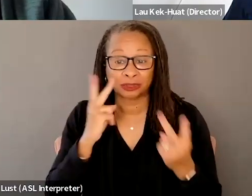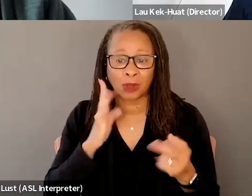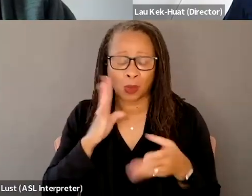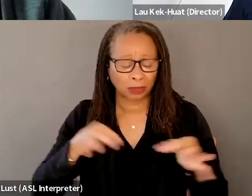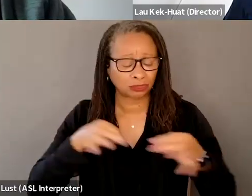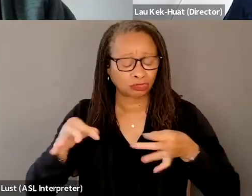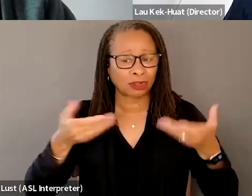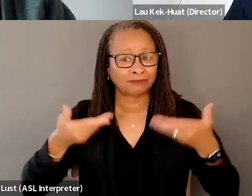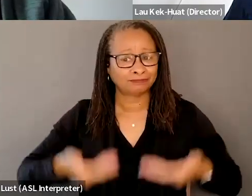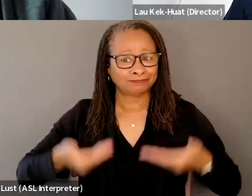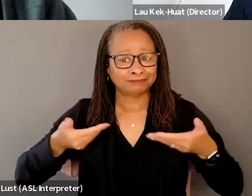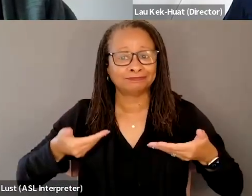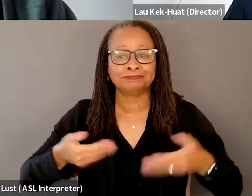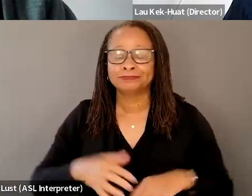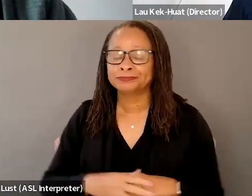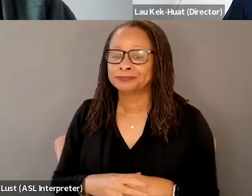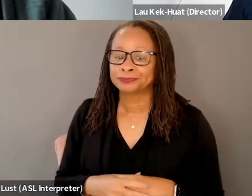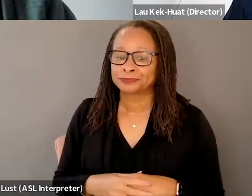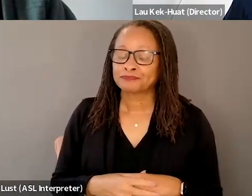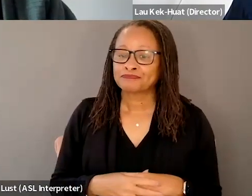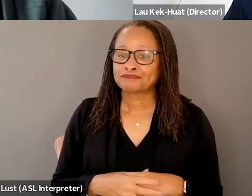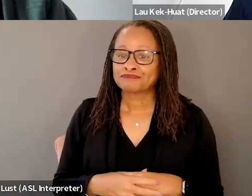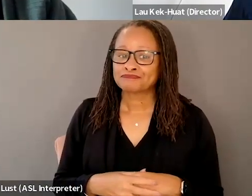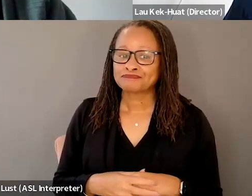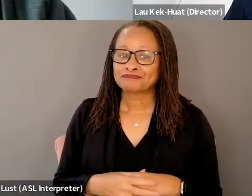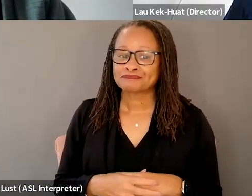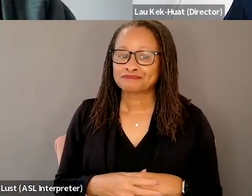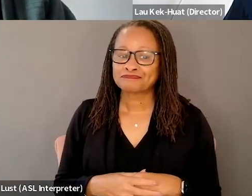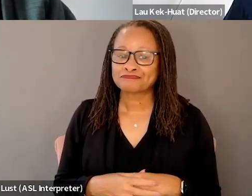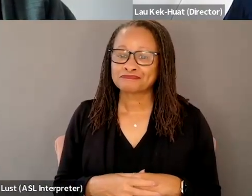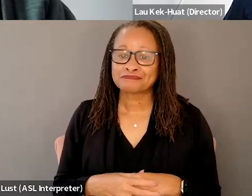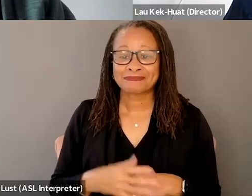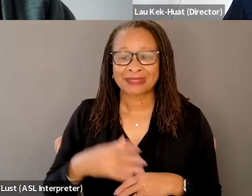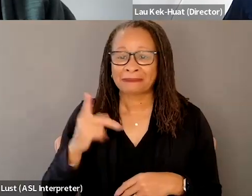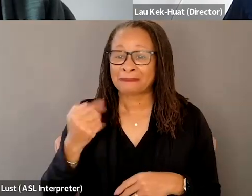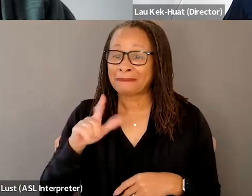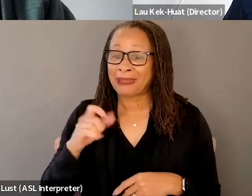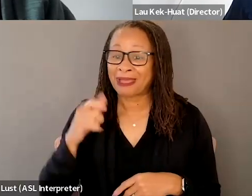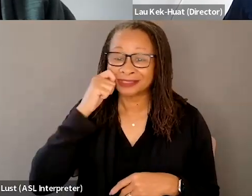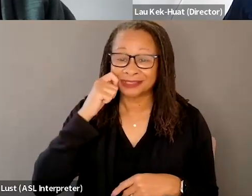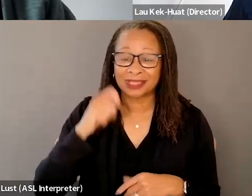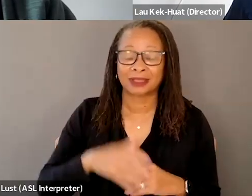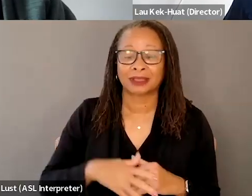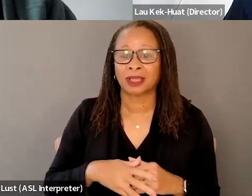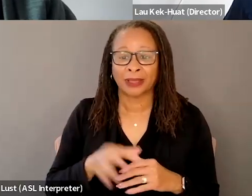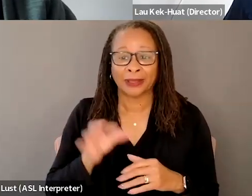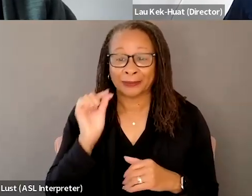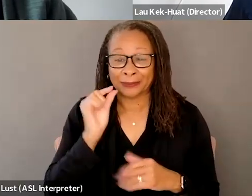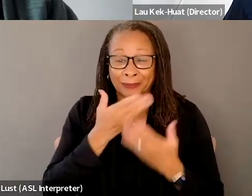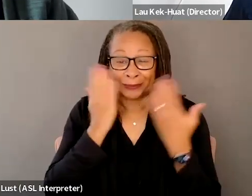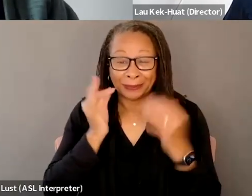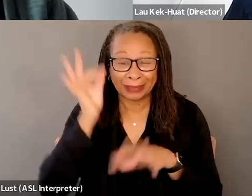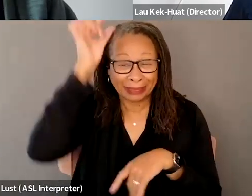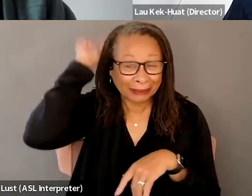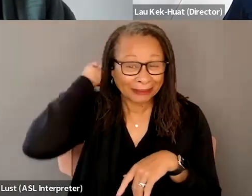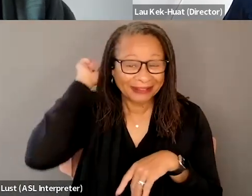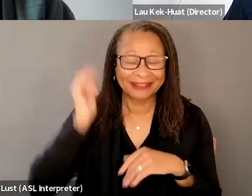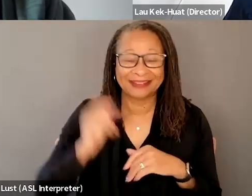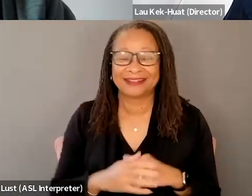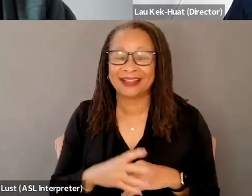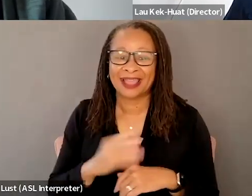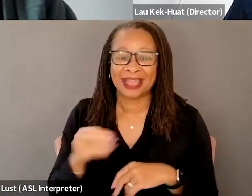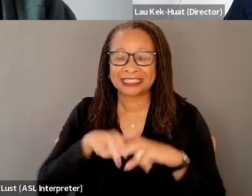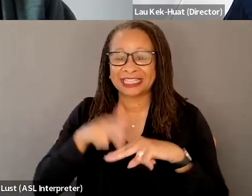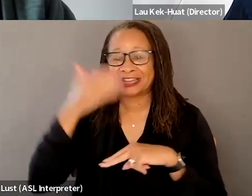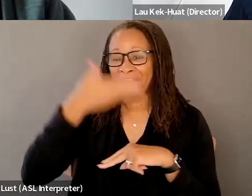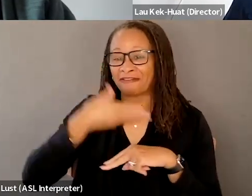describe myself. I have pale skin, very little hair, um, and sitting